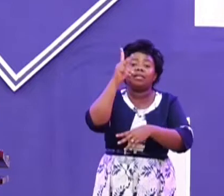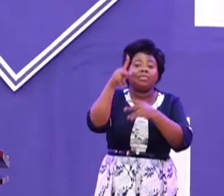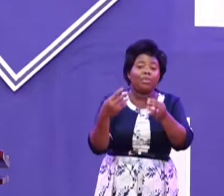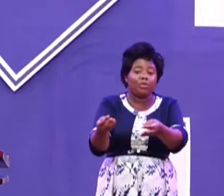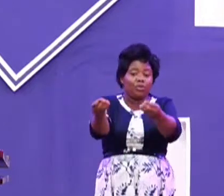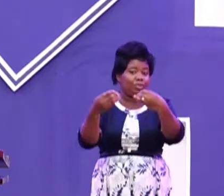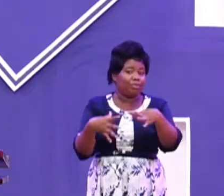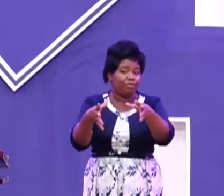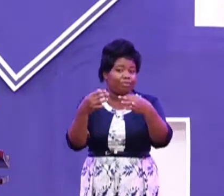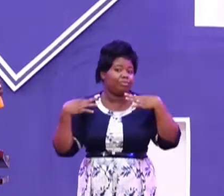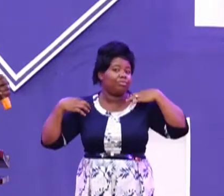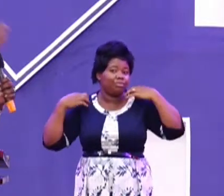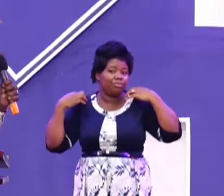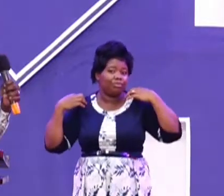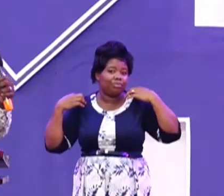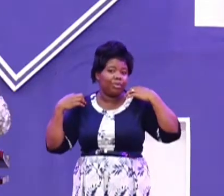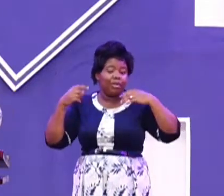clothes.